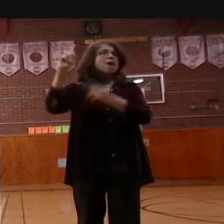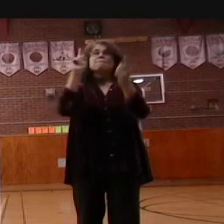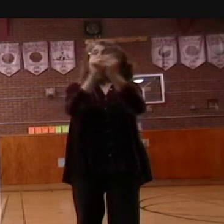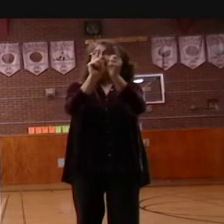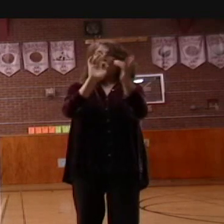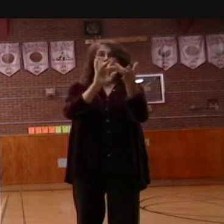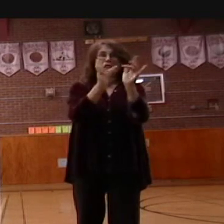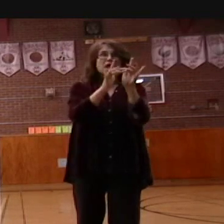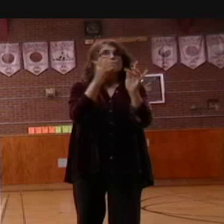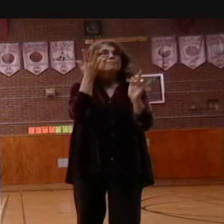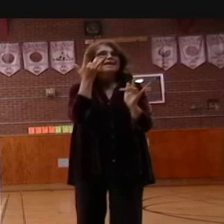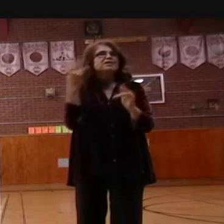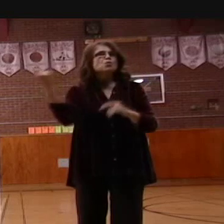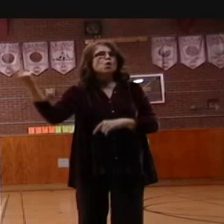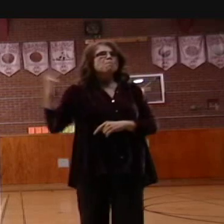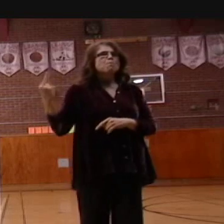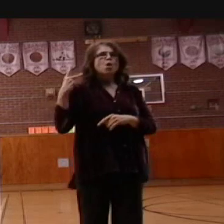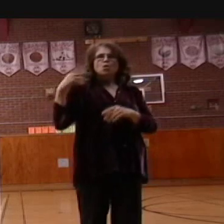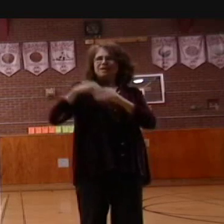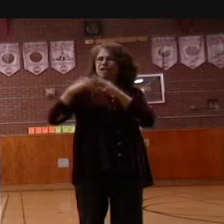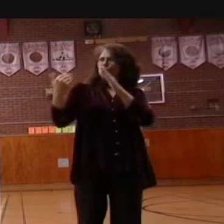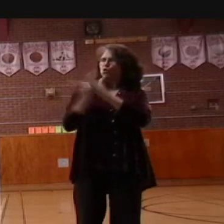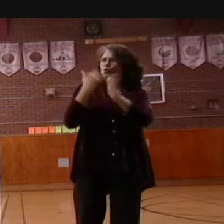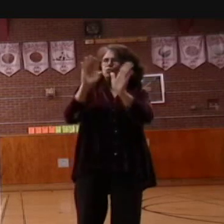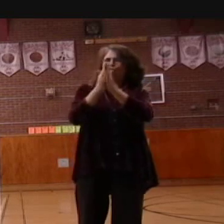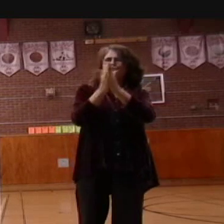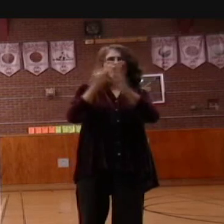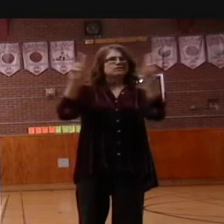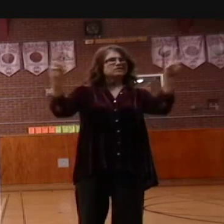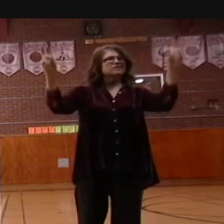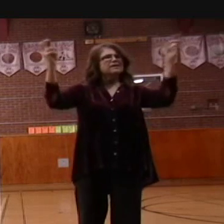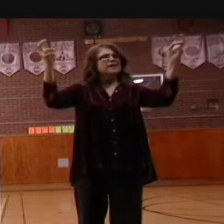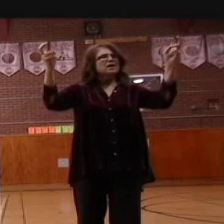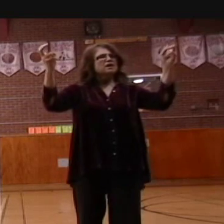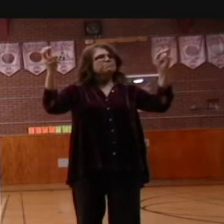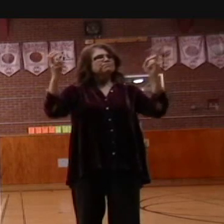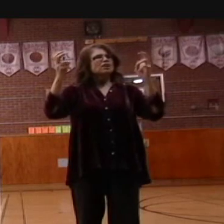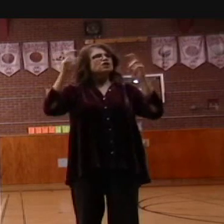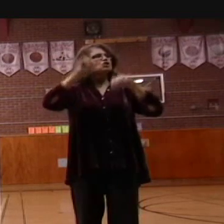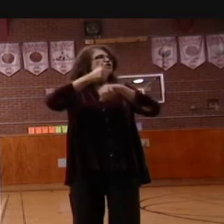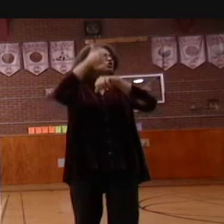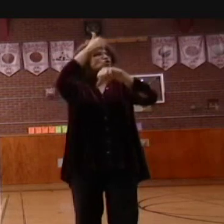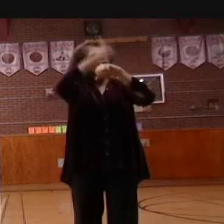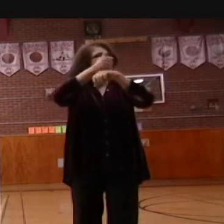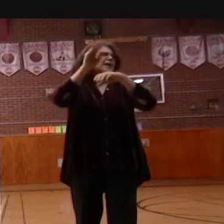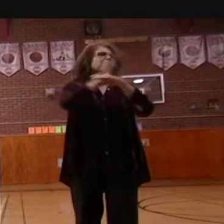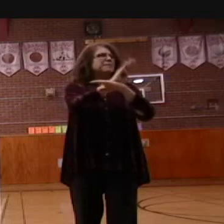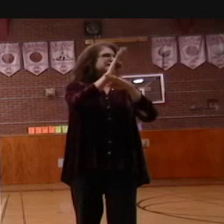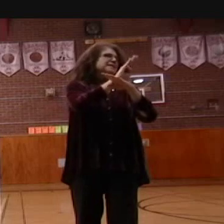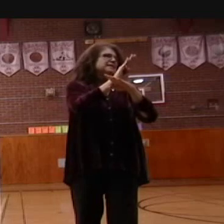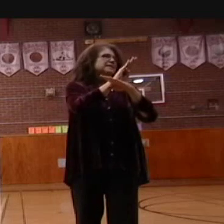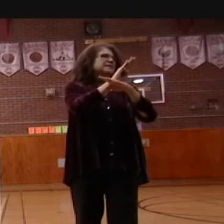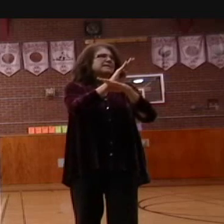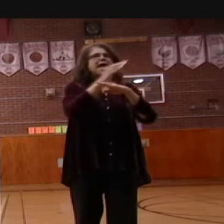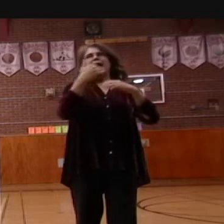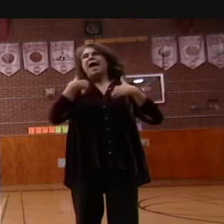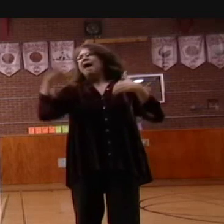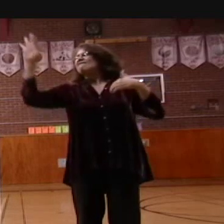called Starting a Business. Have Fun and Make Money.